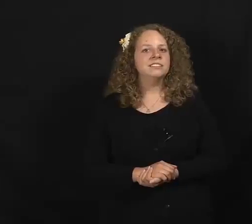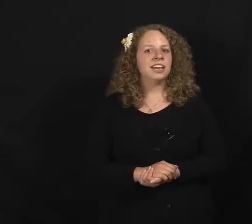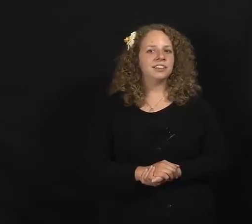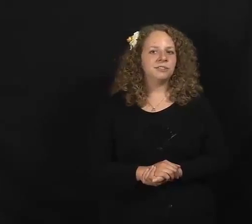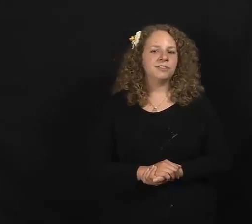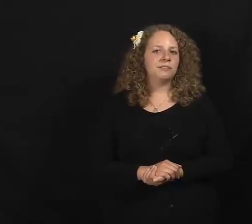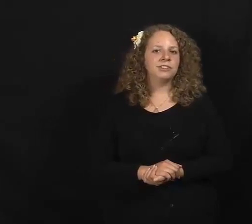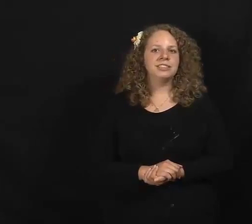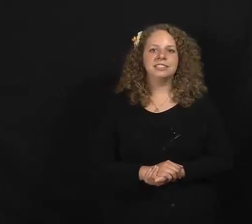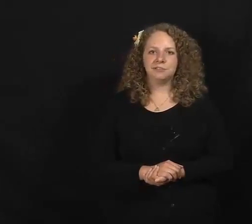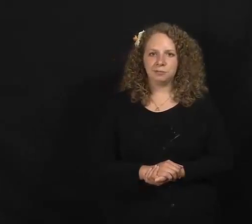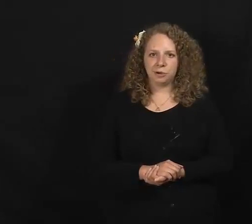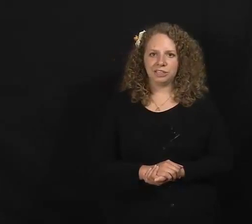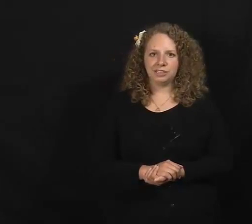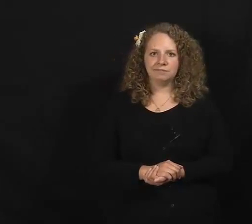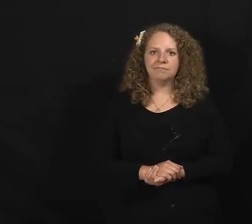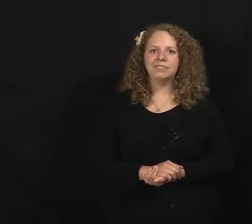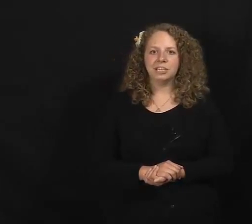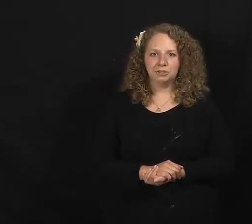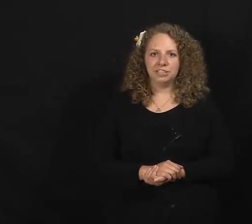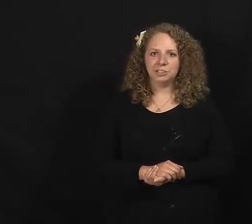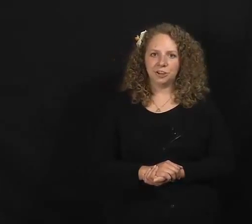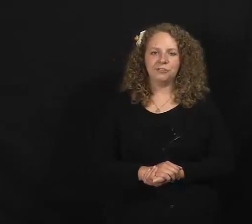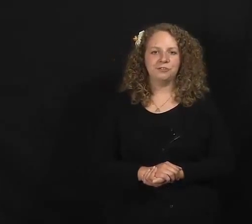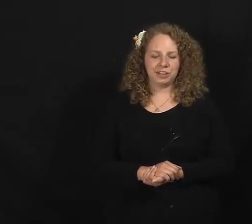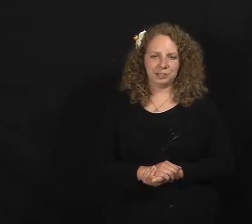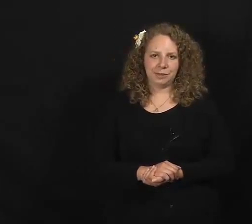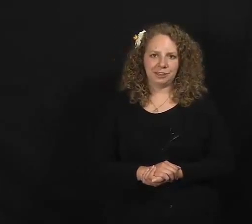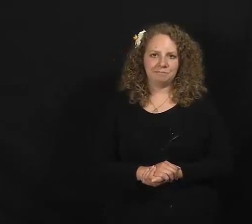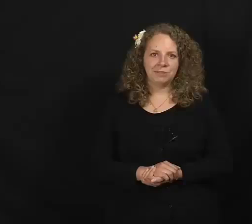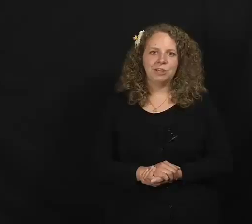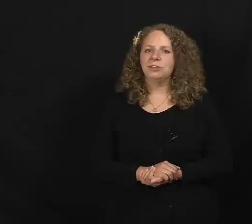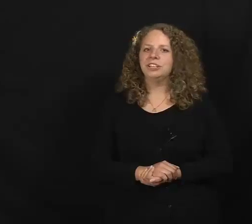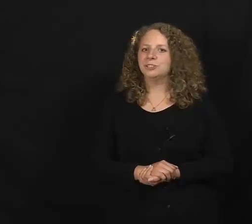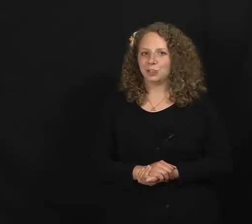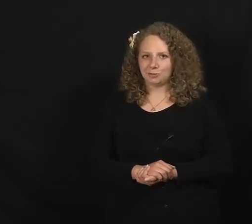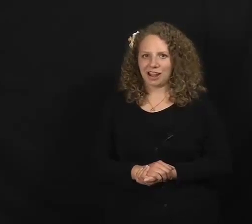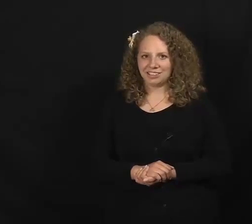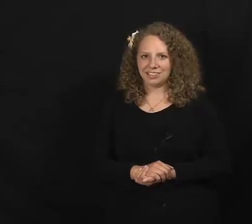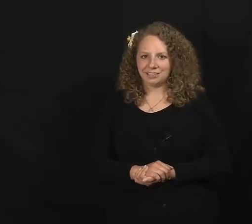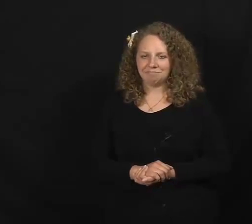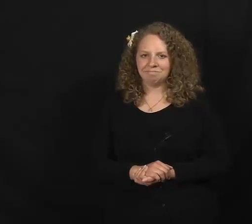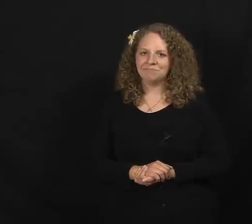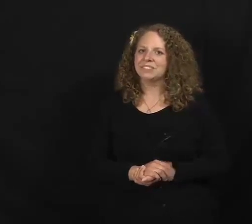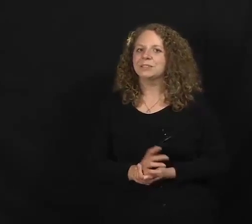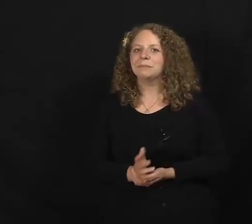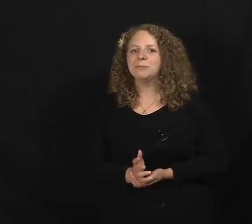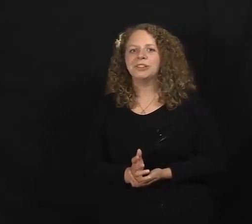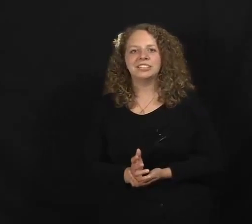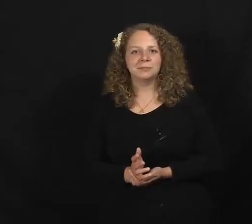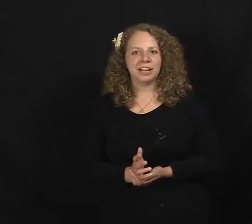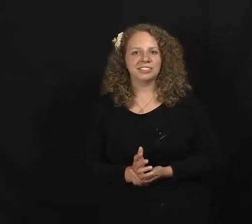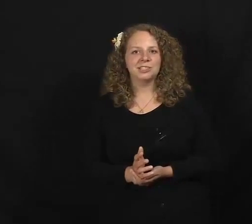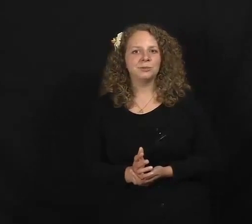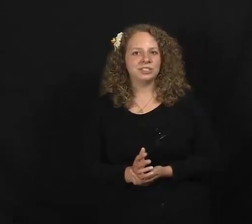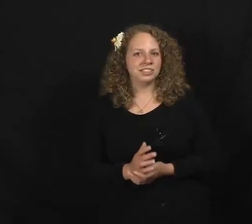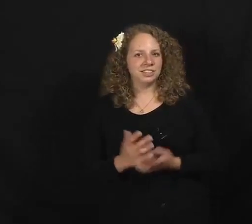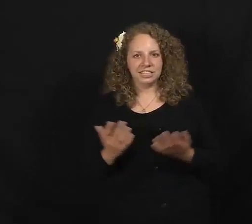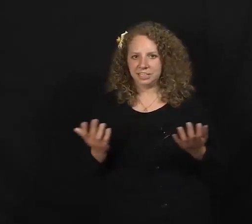Now that we've covered these different points that you need to know for fingerspelling, you need to start practicing. Some people like to practice the words that they see